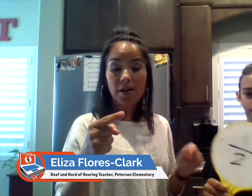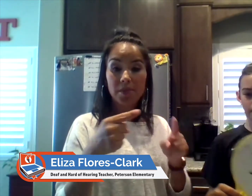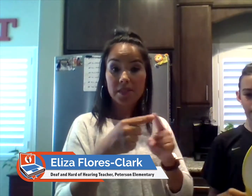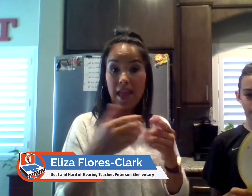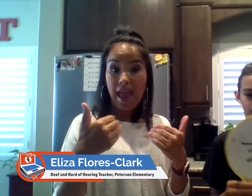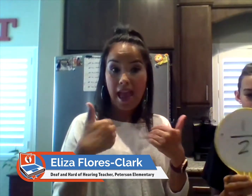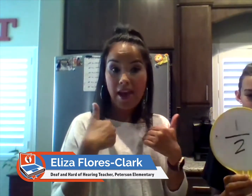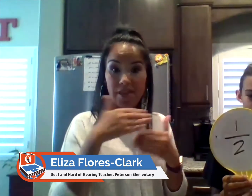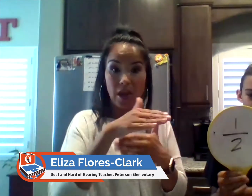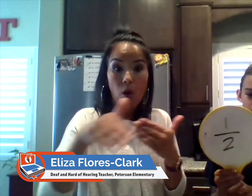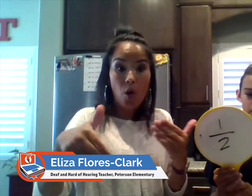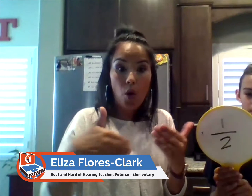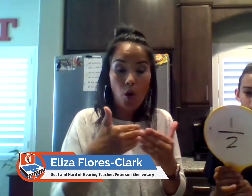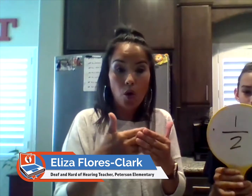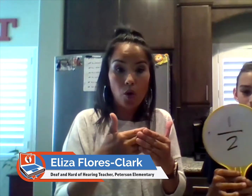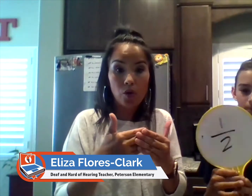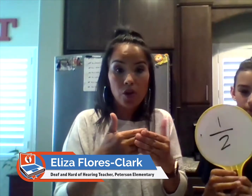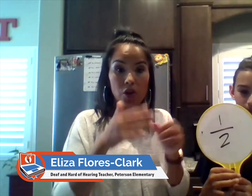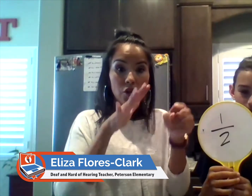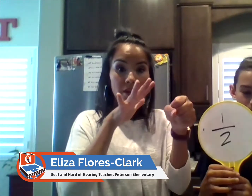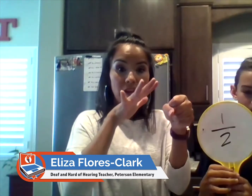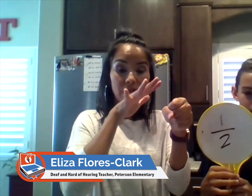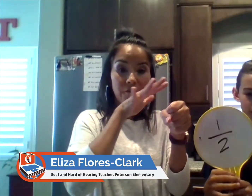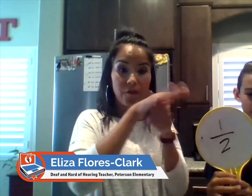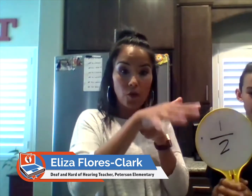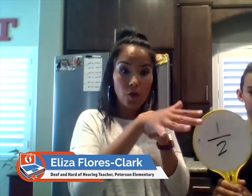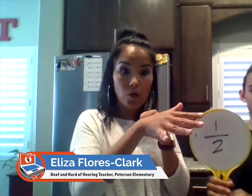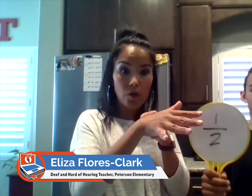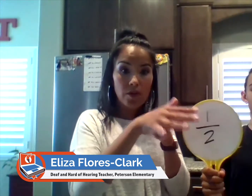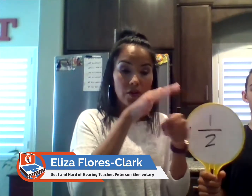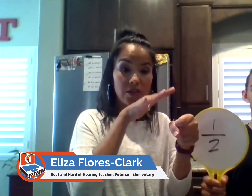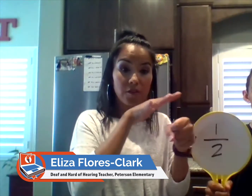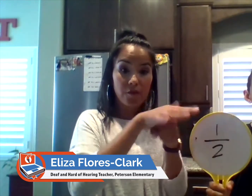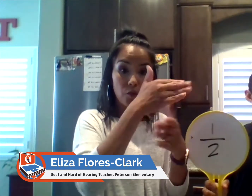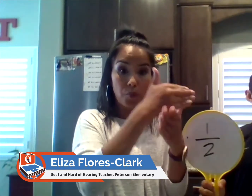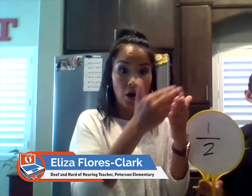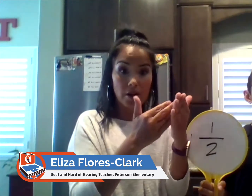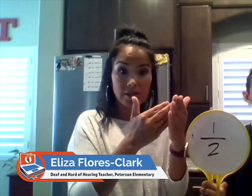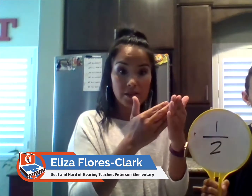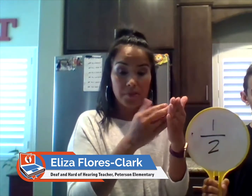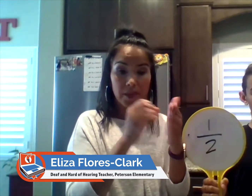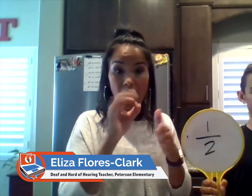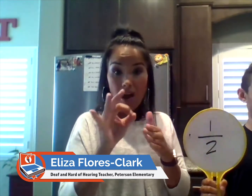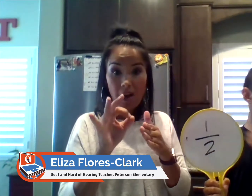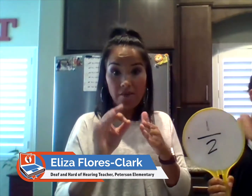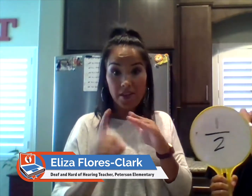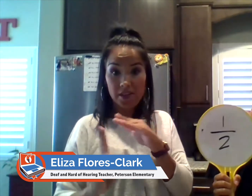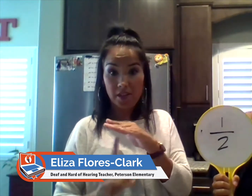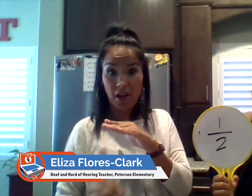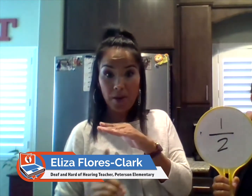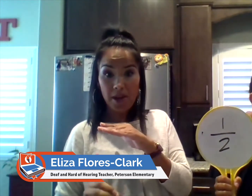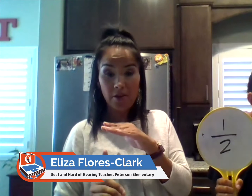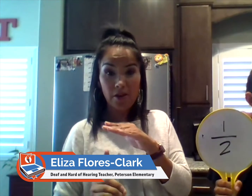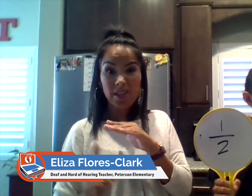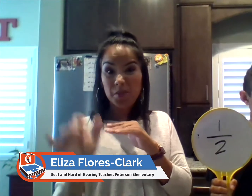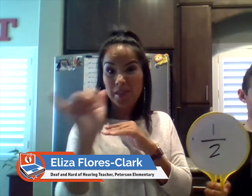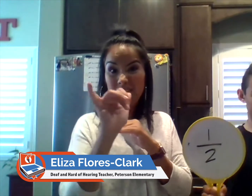To have a whole, you need the full parts of the denominator to be the same